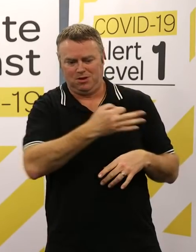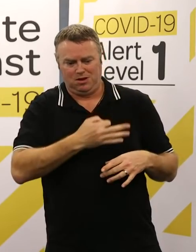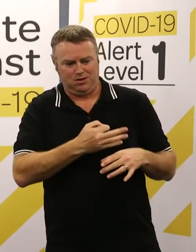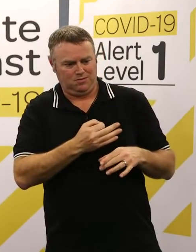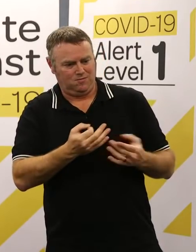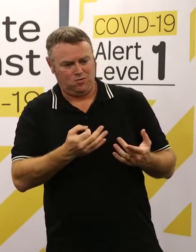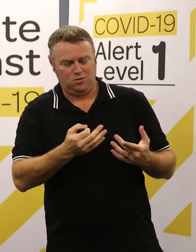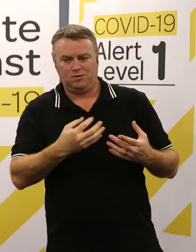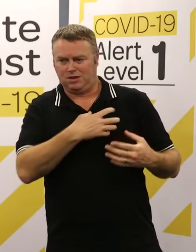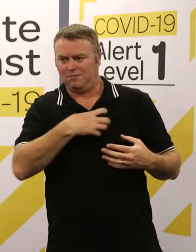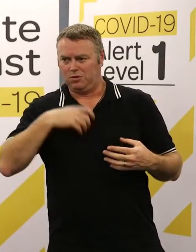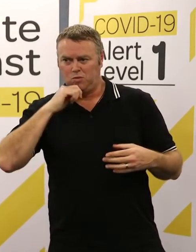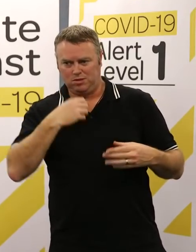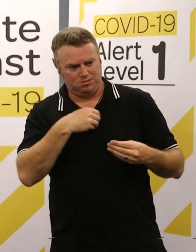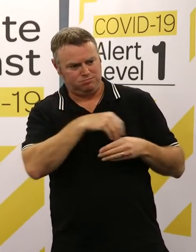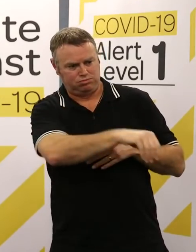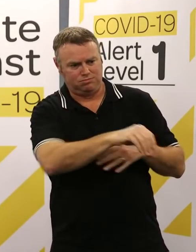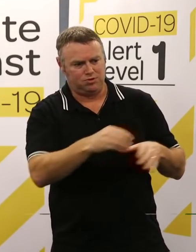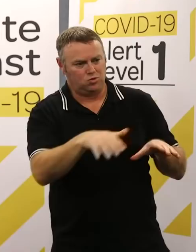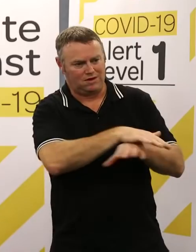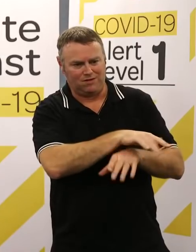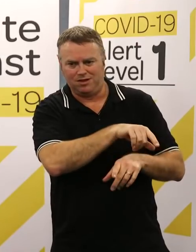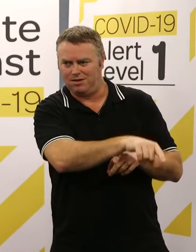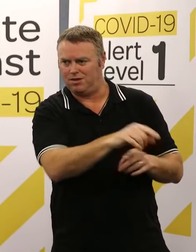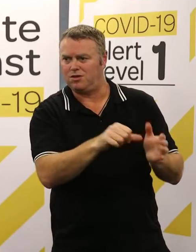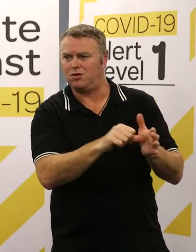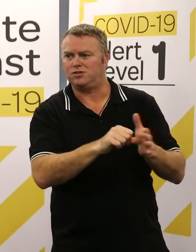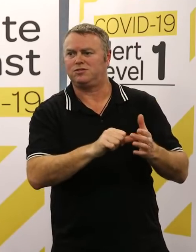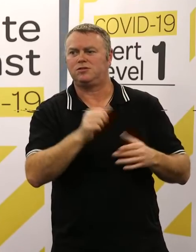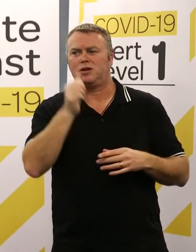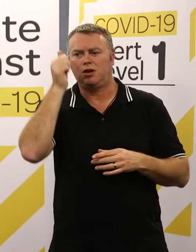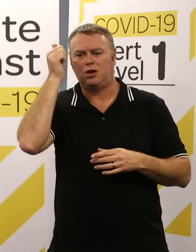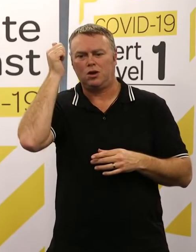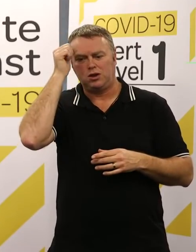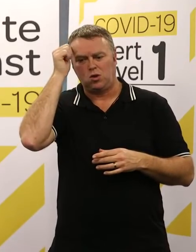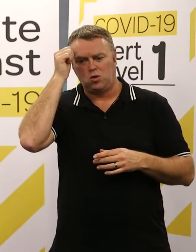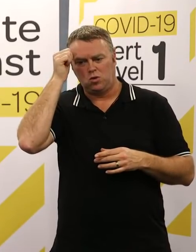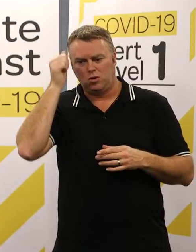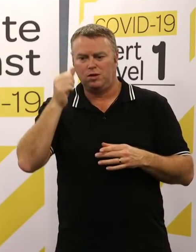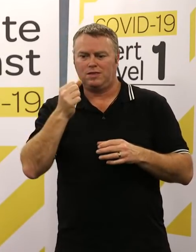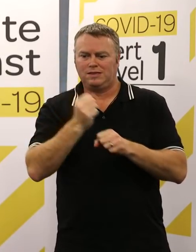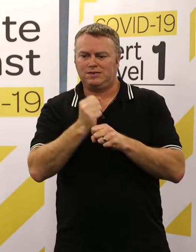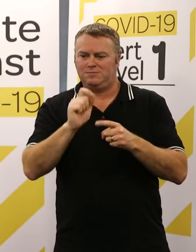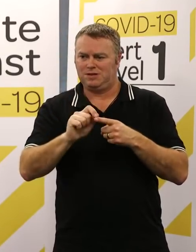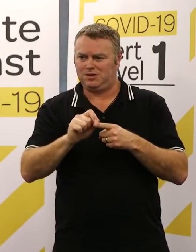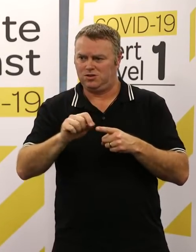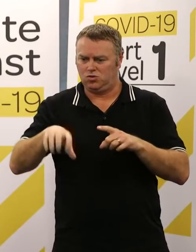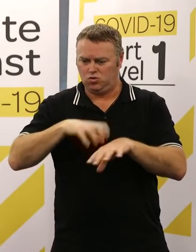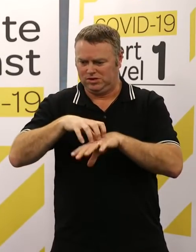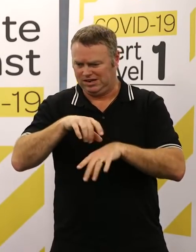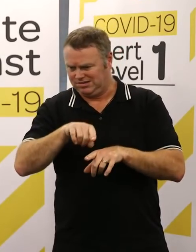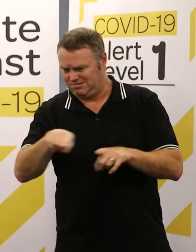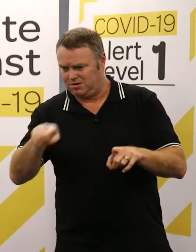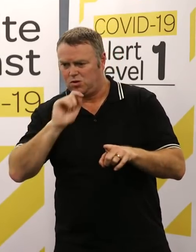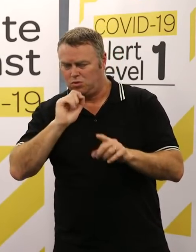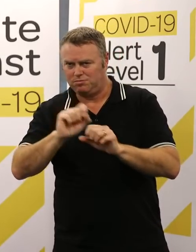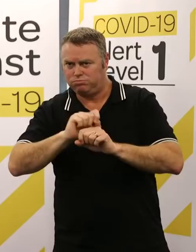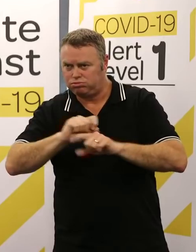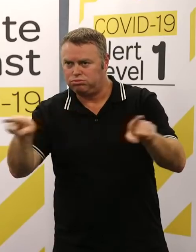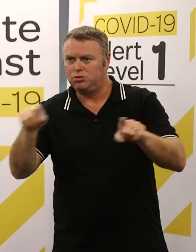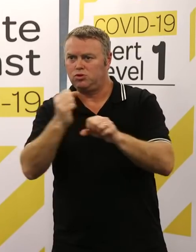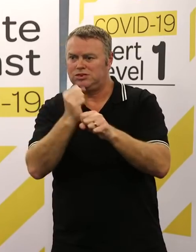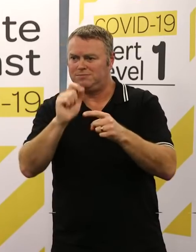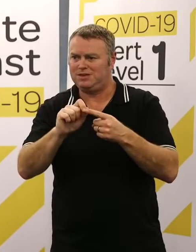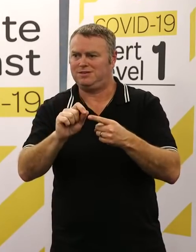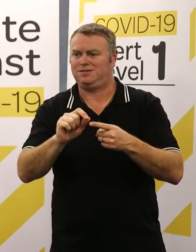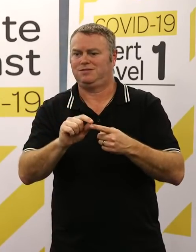that is clear. I know the College of GPs is sending a message out to GPs today. We'll make sure it is clear there, but people should not be being charged a